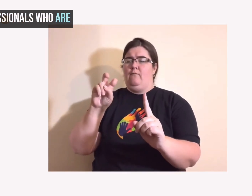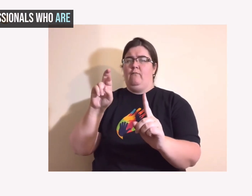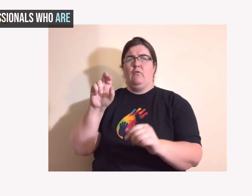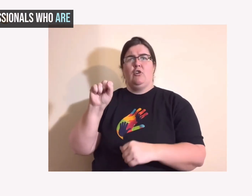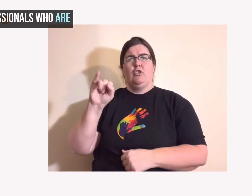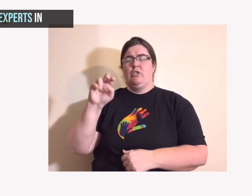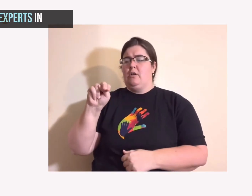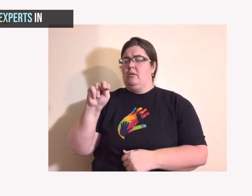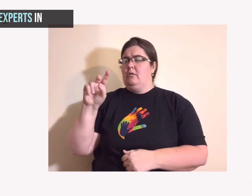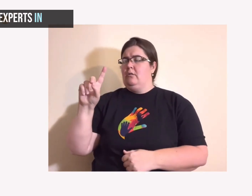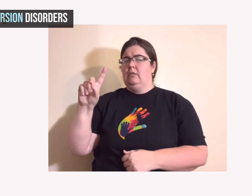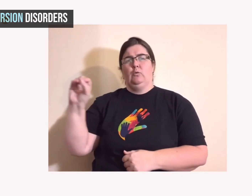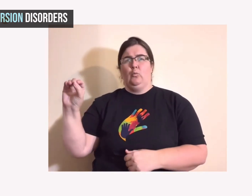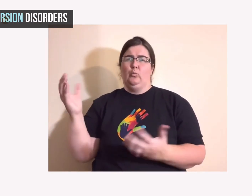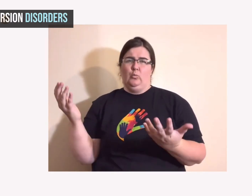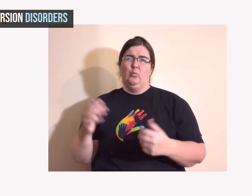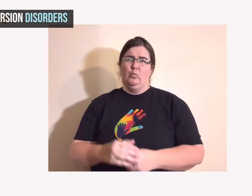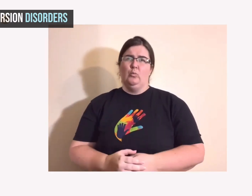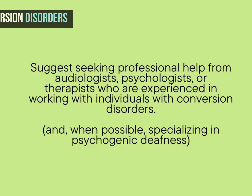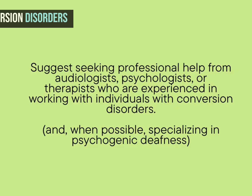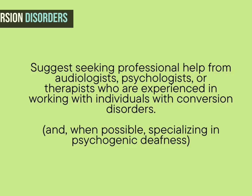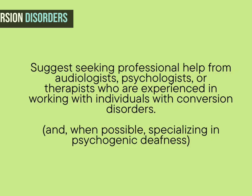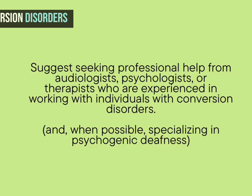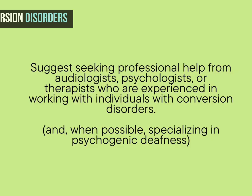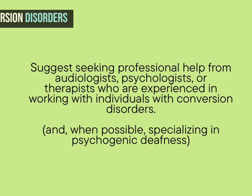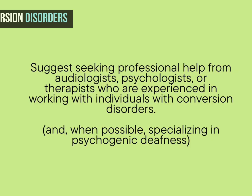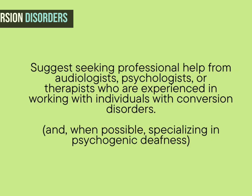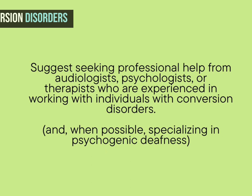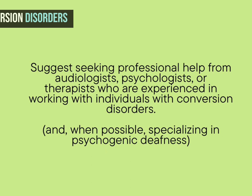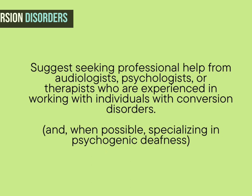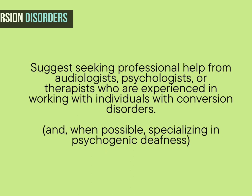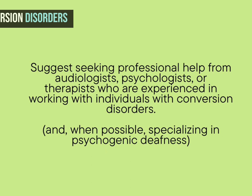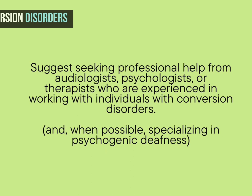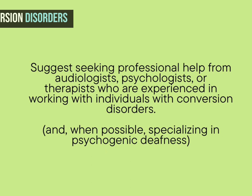who are experts in conversion disorders.